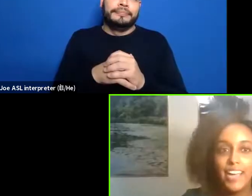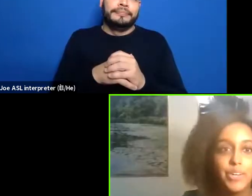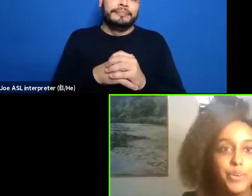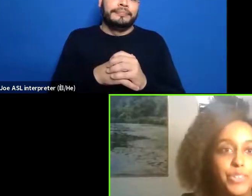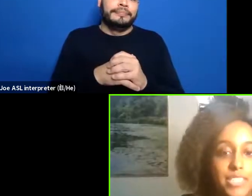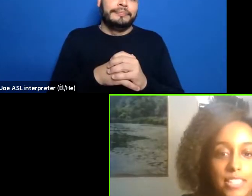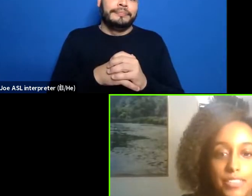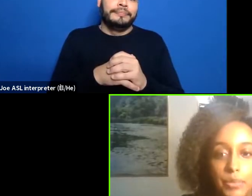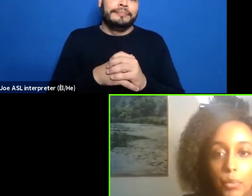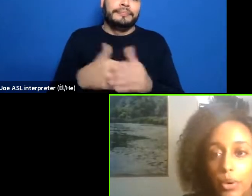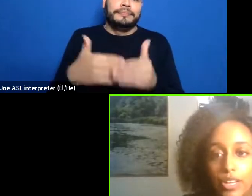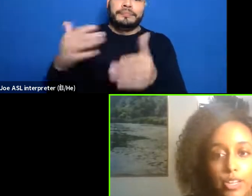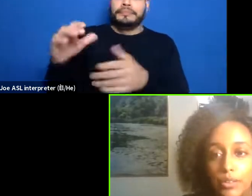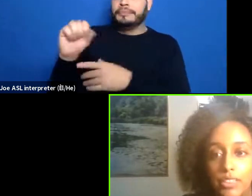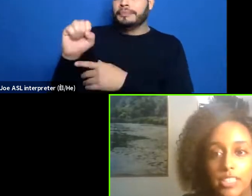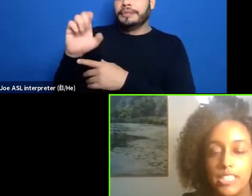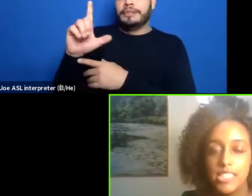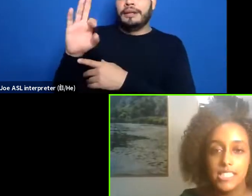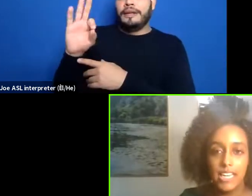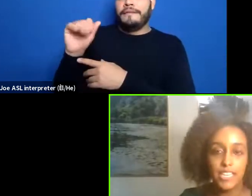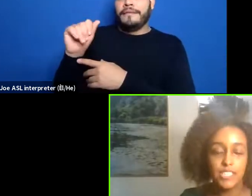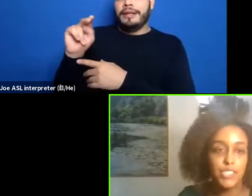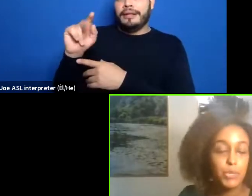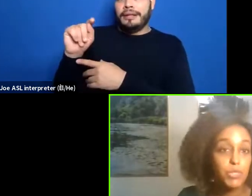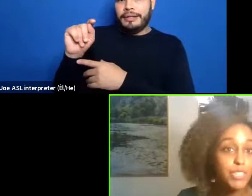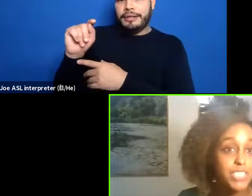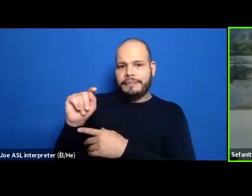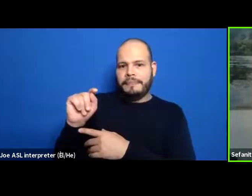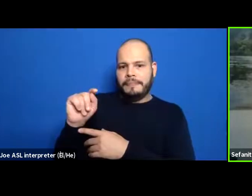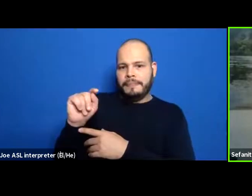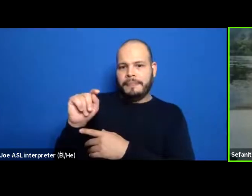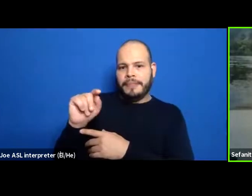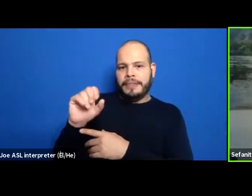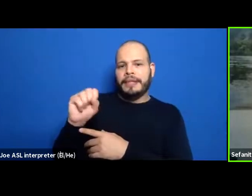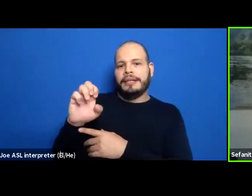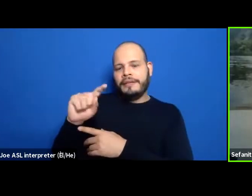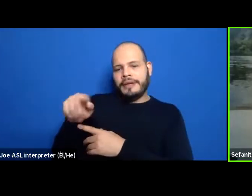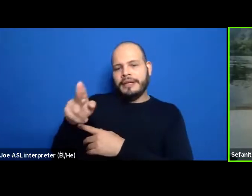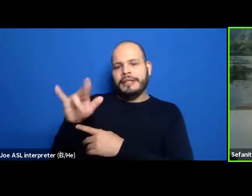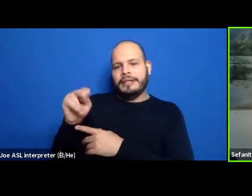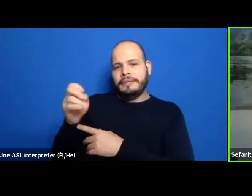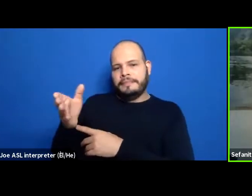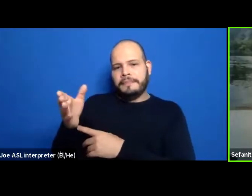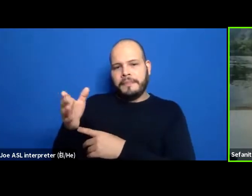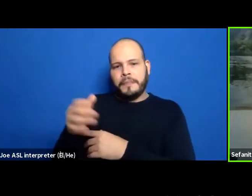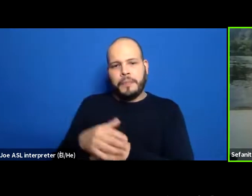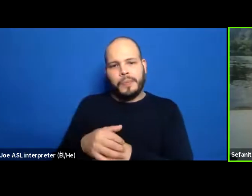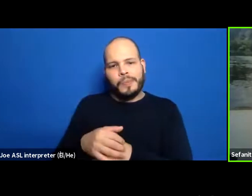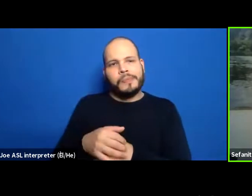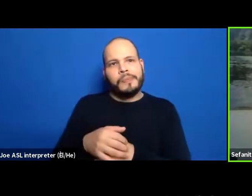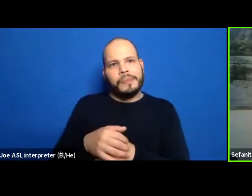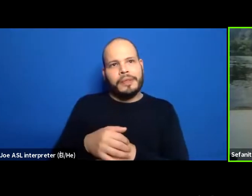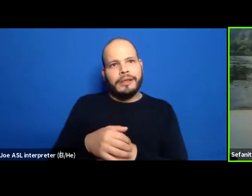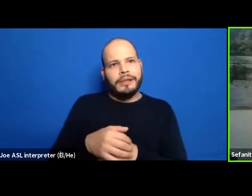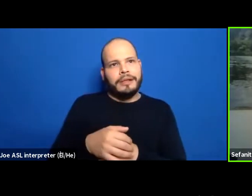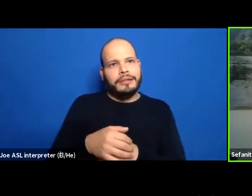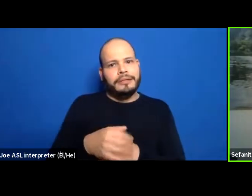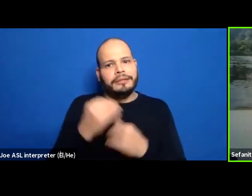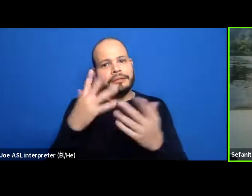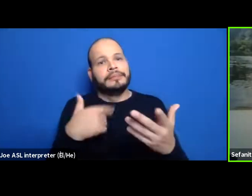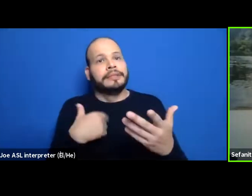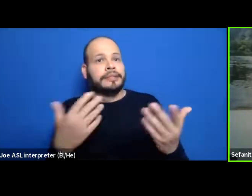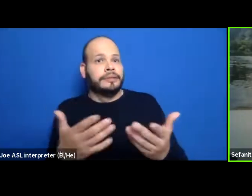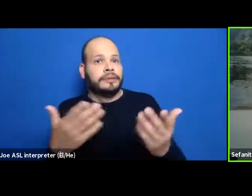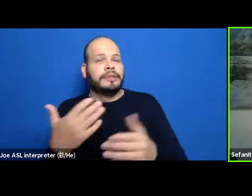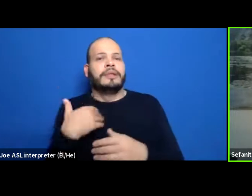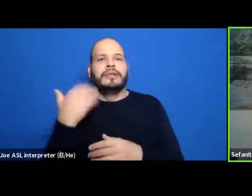And I echo Christy even more. You know, there's just so much richness here and so much knowledge. So thank you to Key,